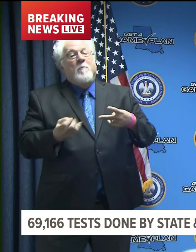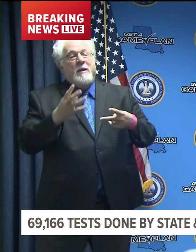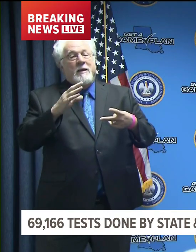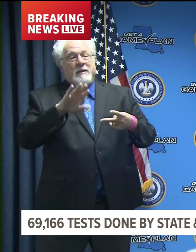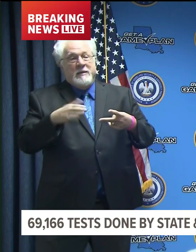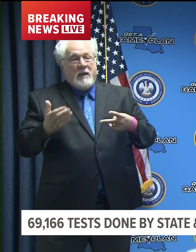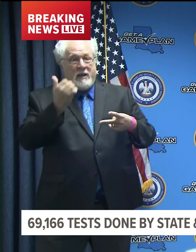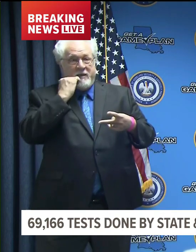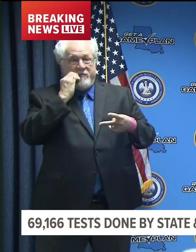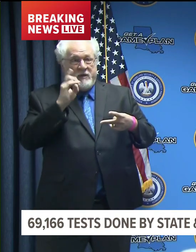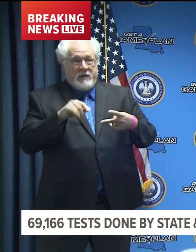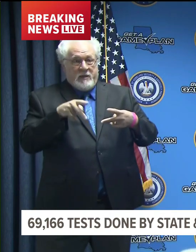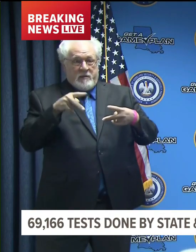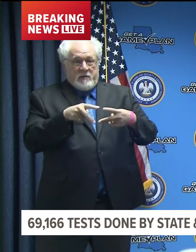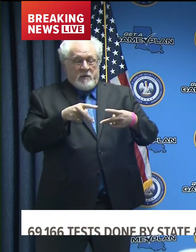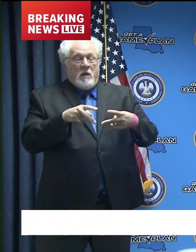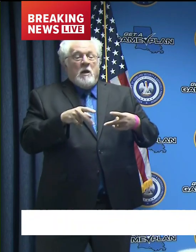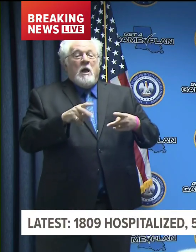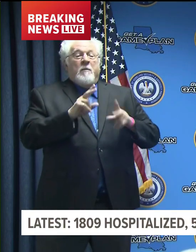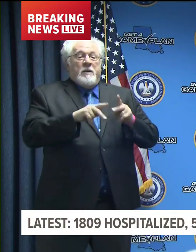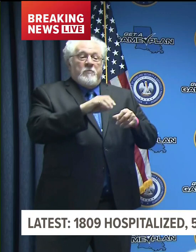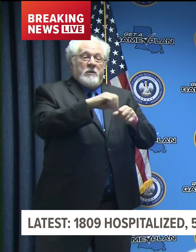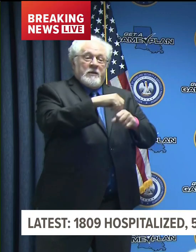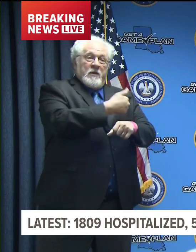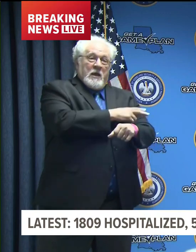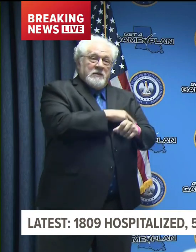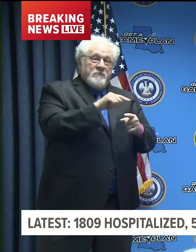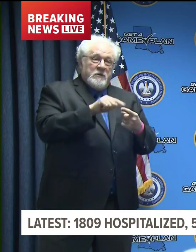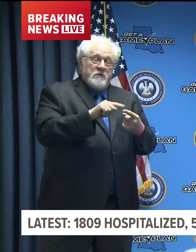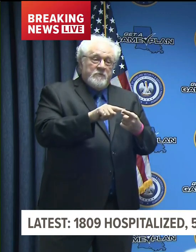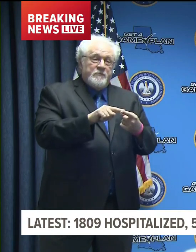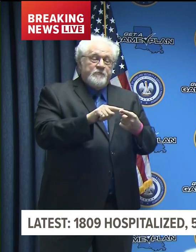COVID. Of the people who are in the hospital,